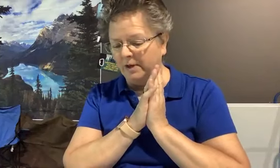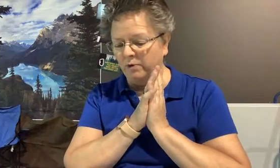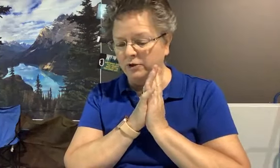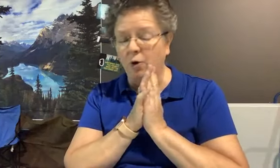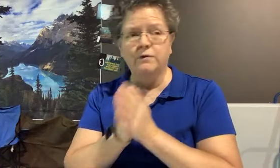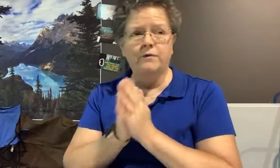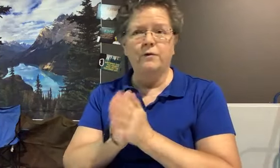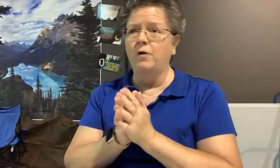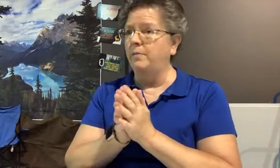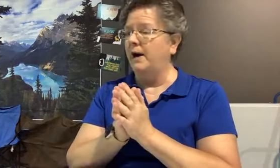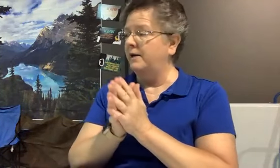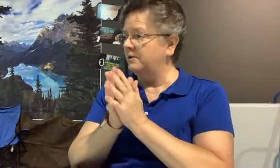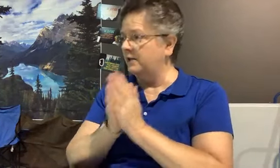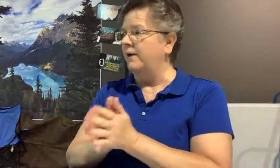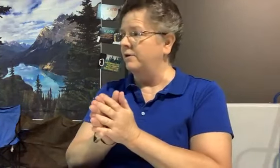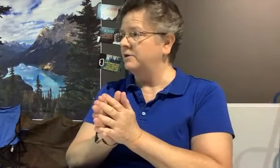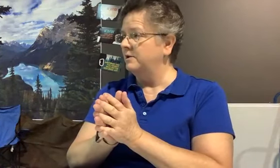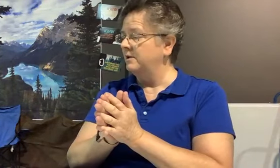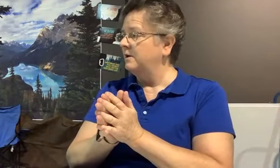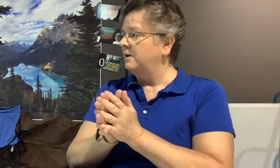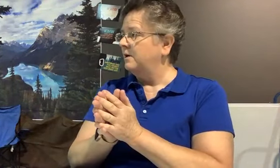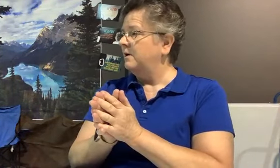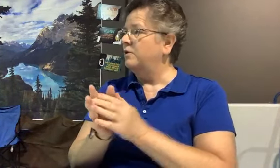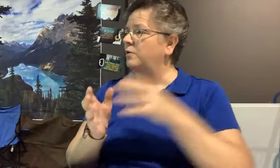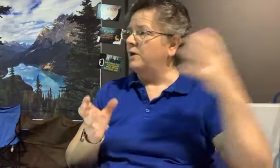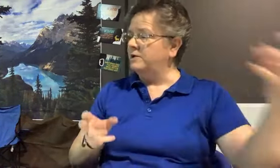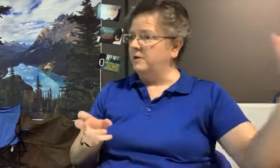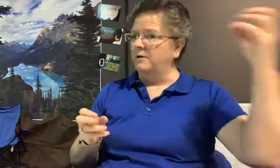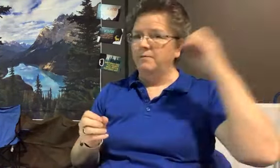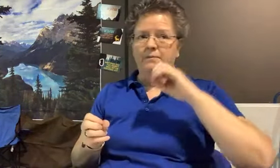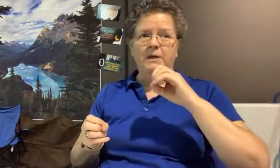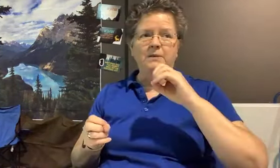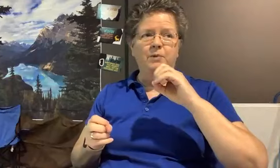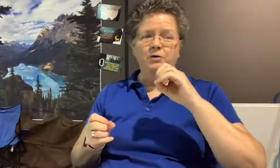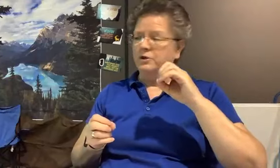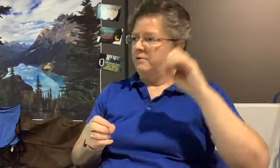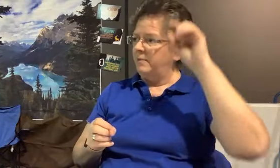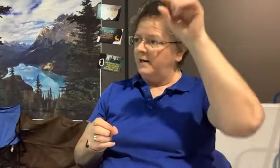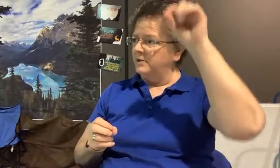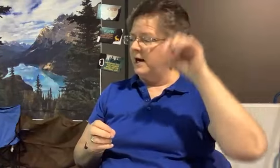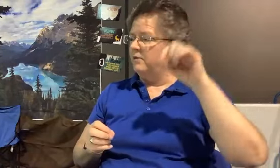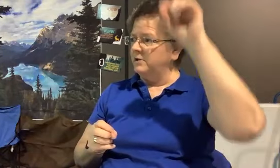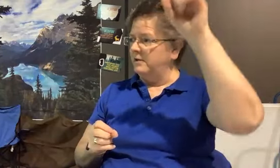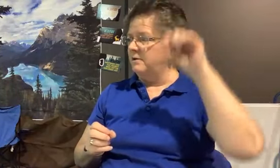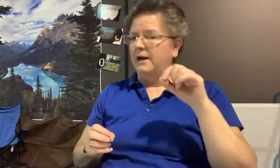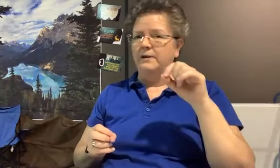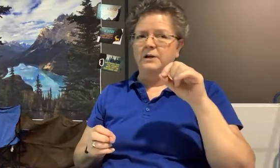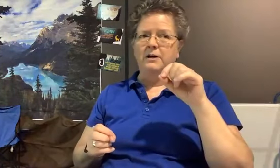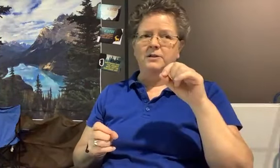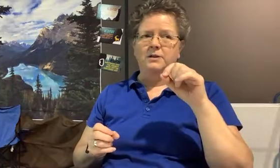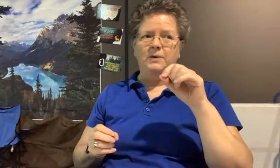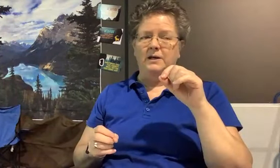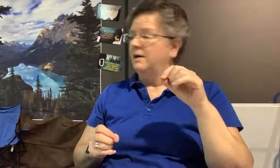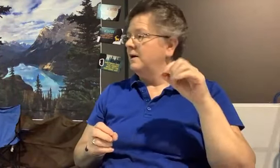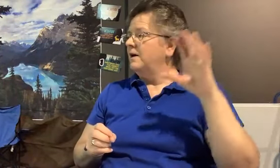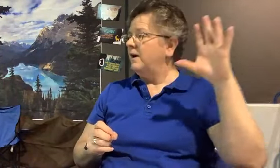Babylon was overthrown by Cyrus, who was the Mede Persian, by Cyrus and Darius the Mede.